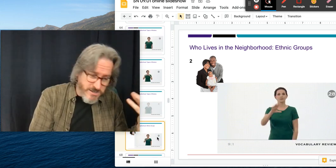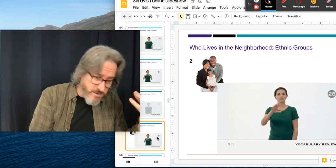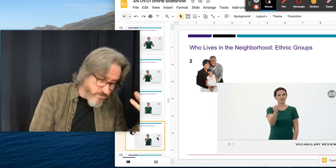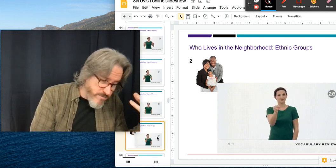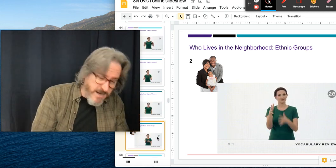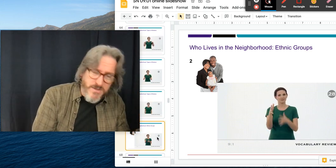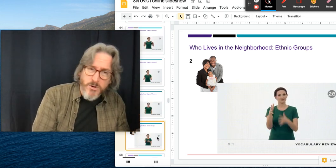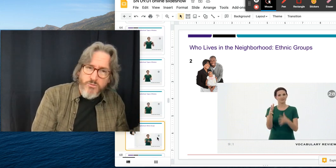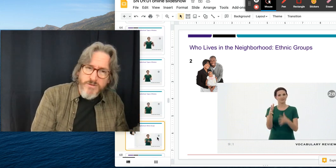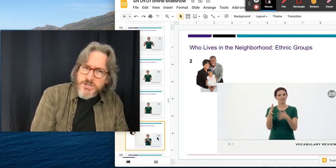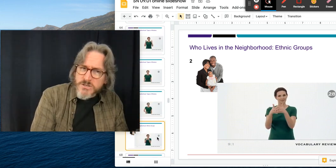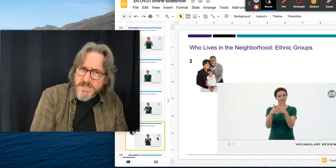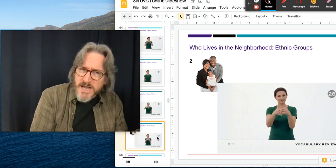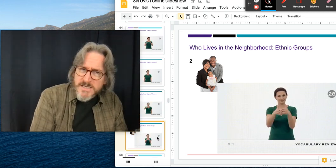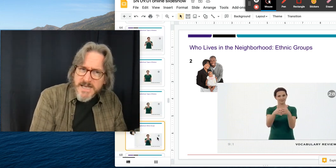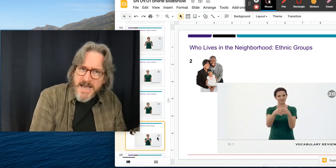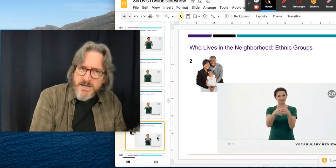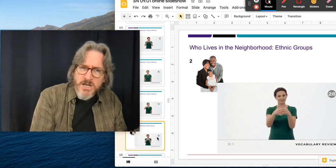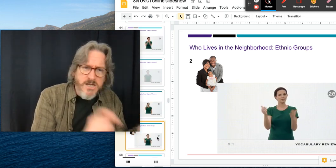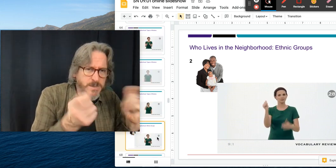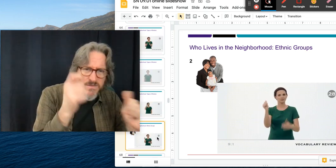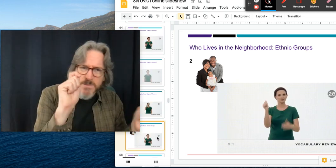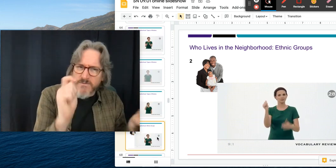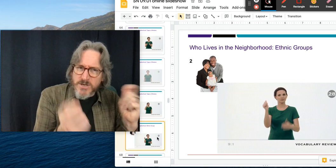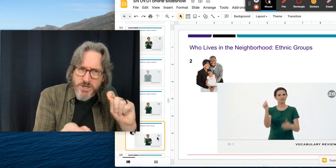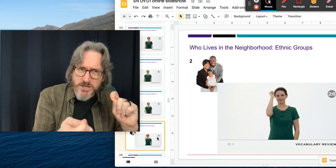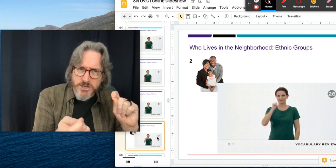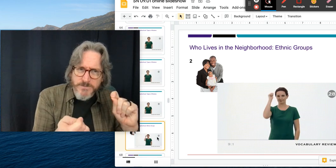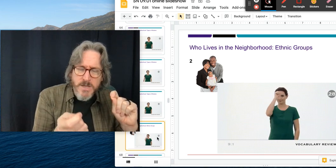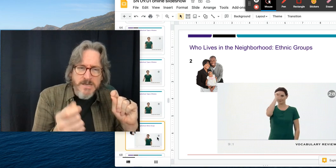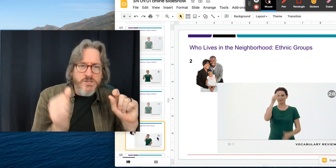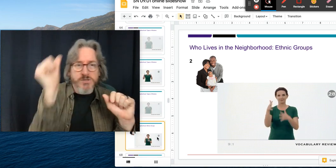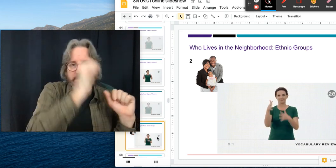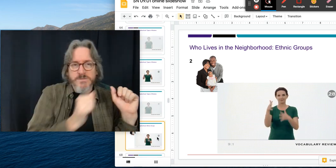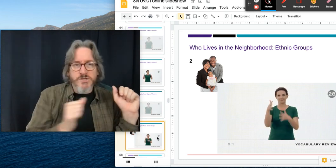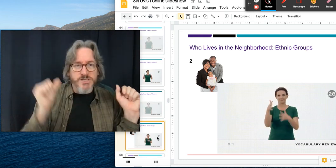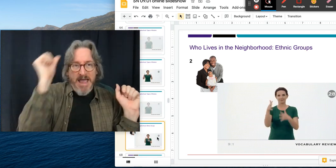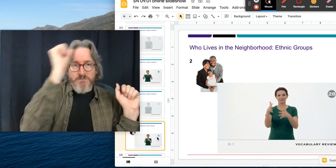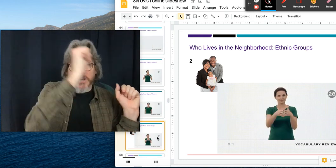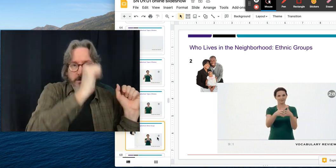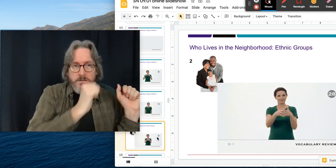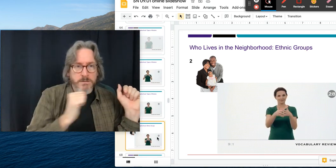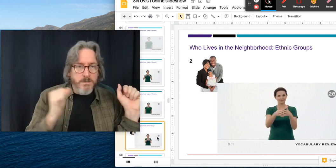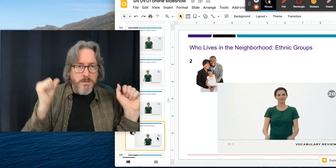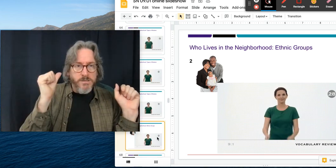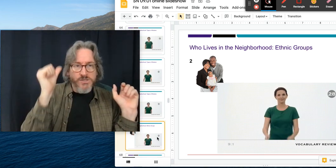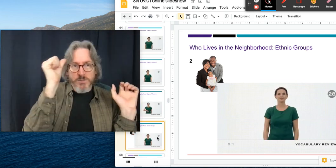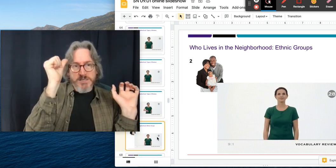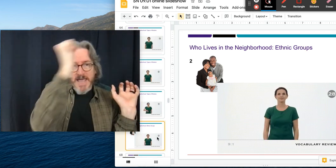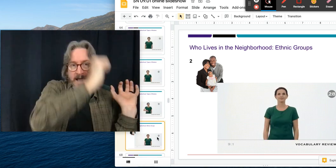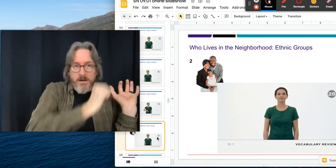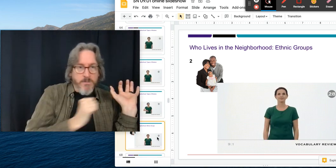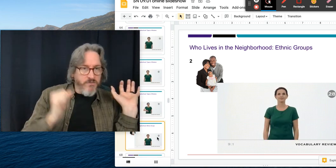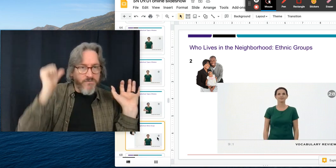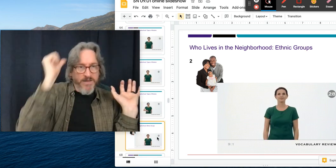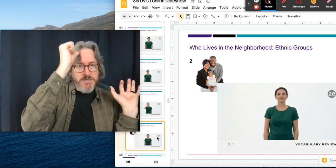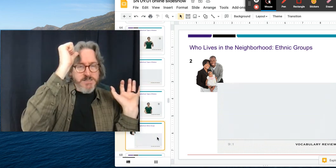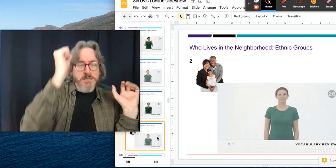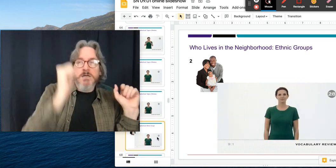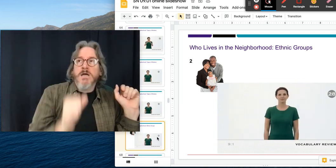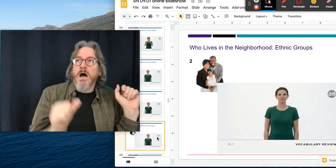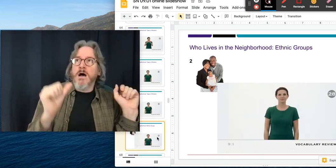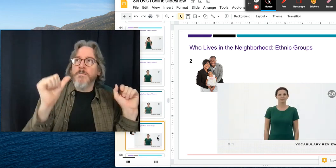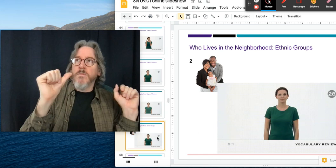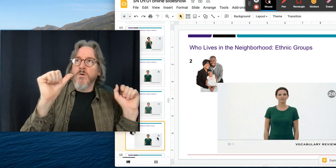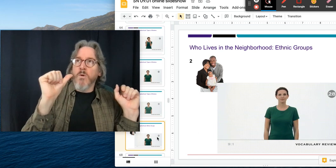African. Many of them are regional signs, and some of them have been changing. So sometimes you'll see African, so it's A around the